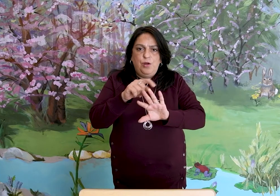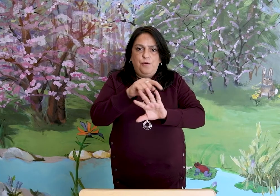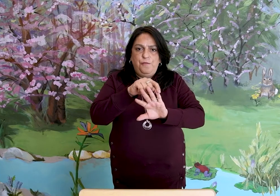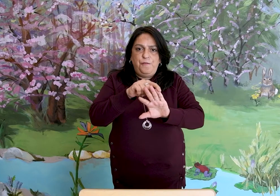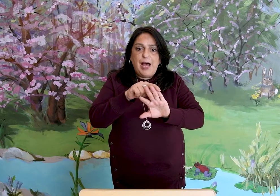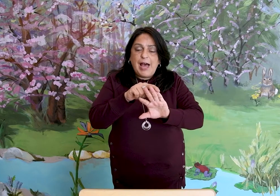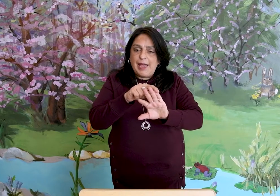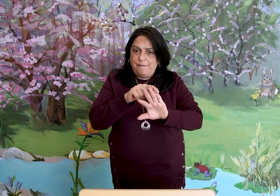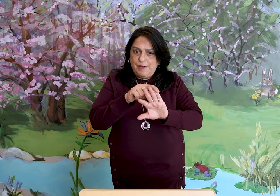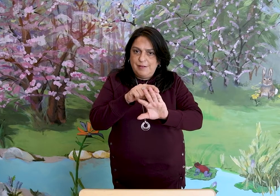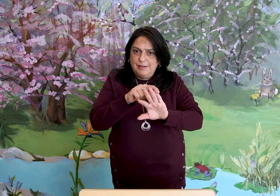1, 2, 3, 4, 5.